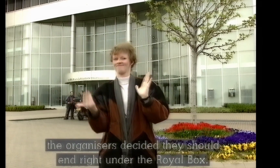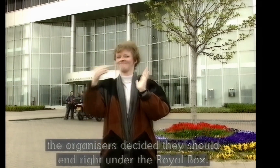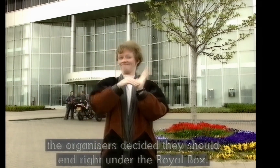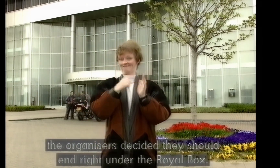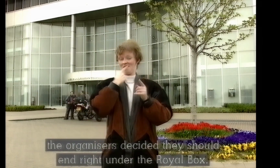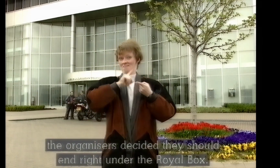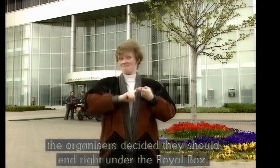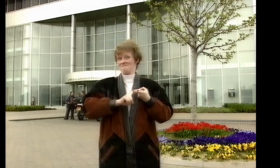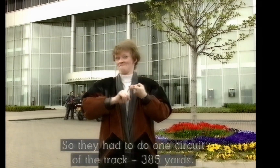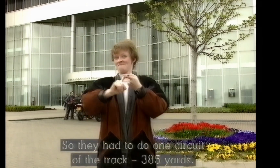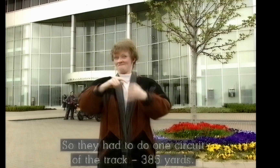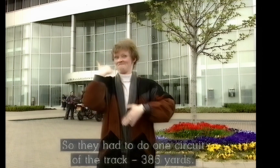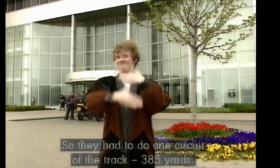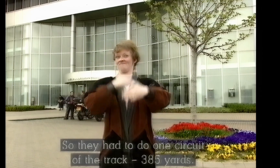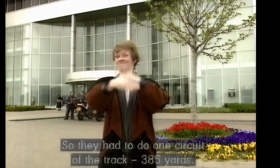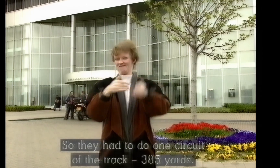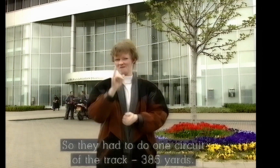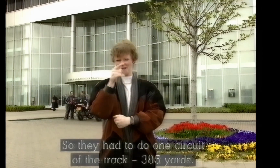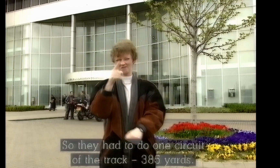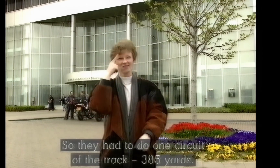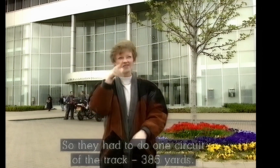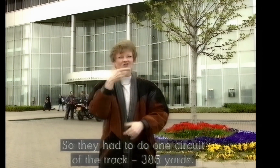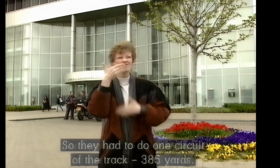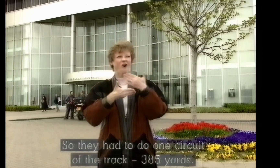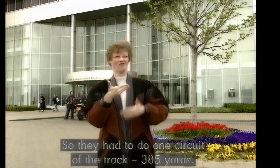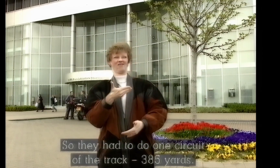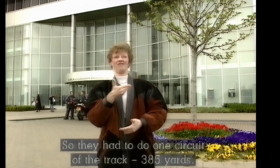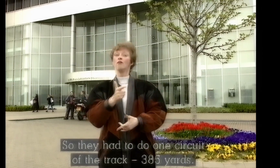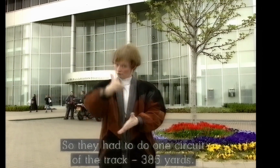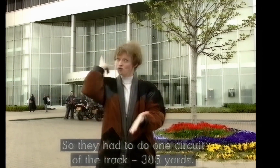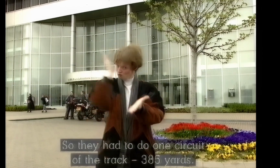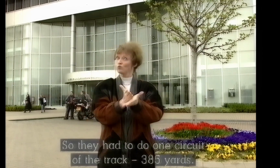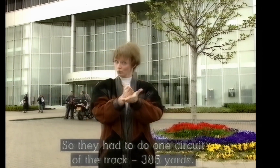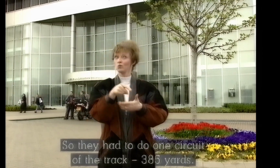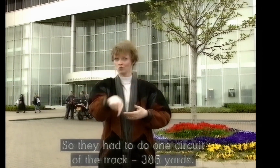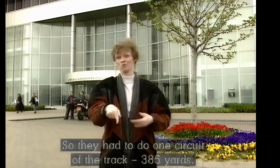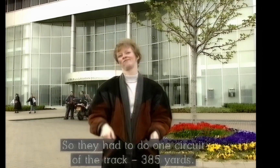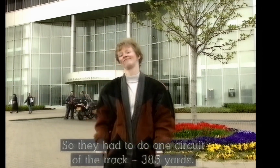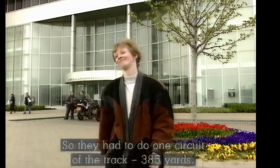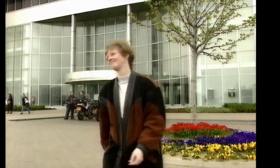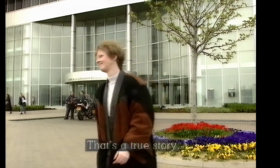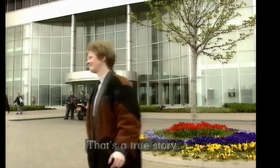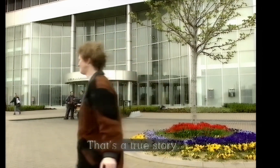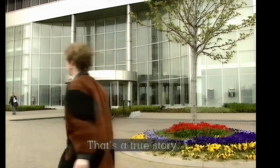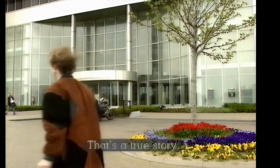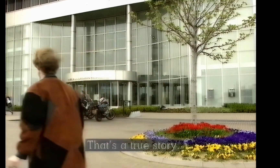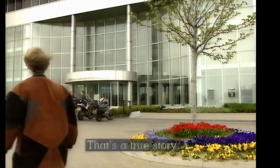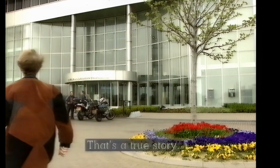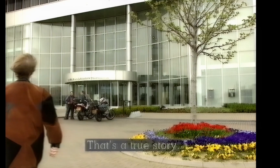circuit of the track, and that accounts for the extra 385 yards. It's a good story, but it also happens to be